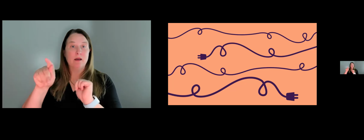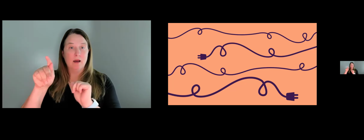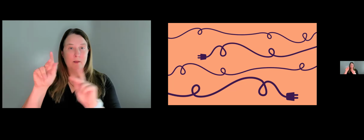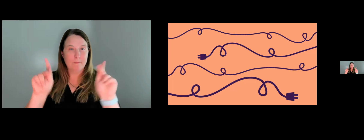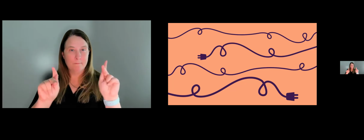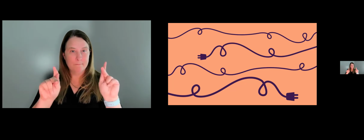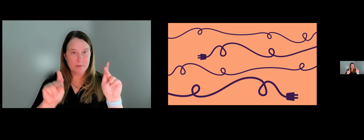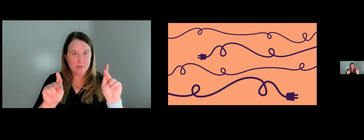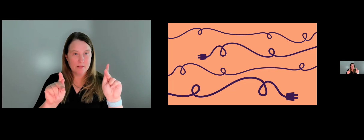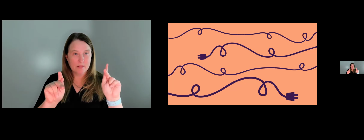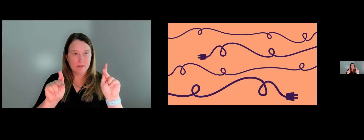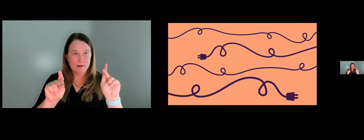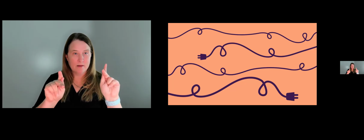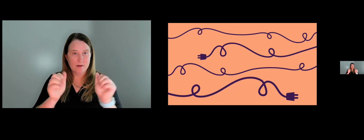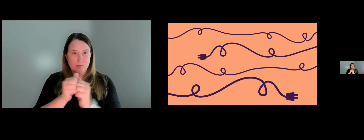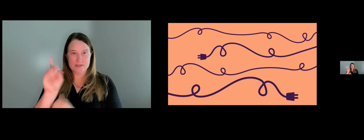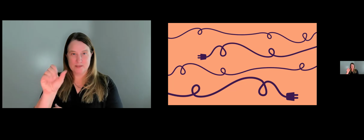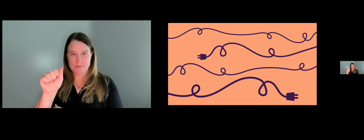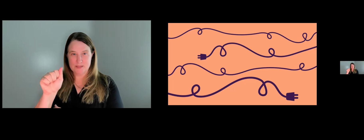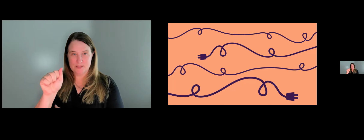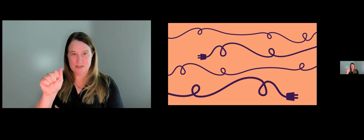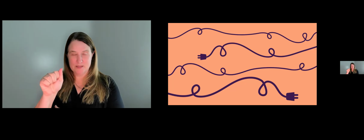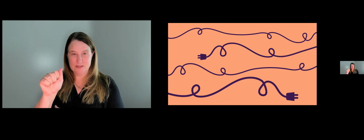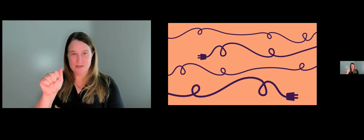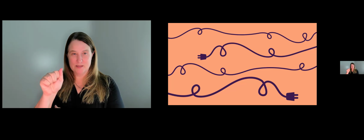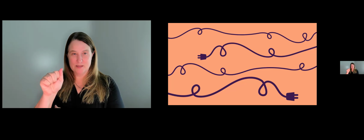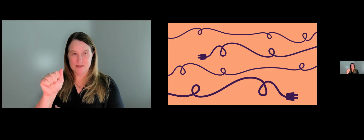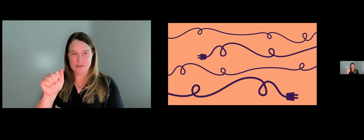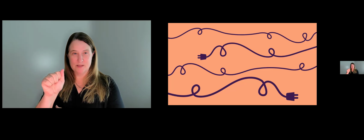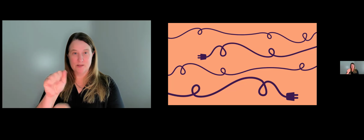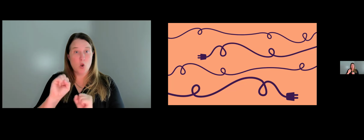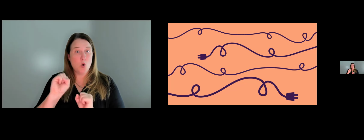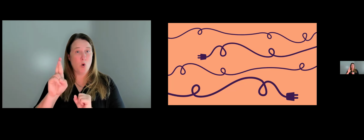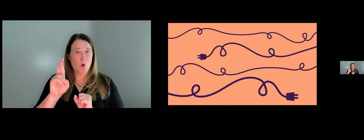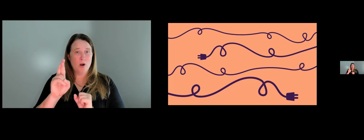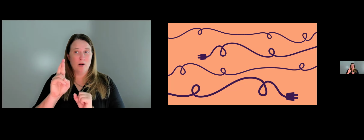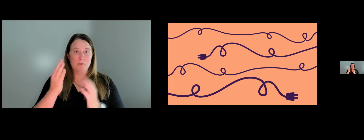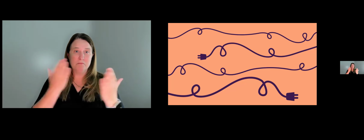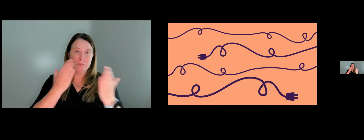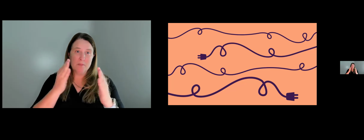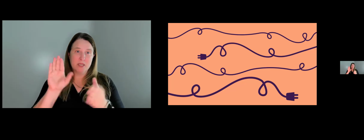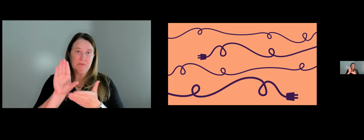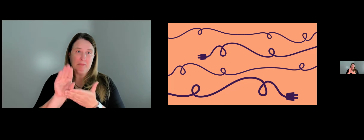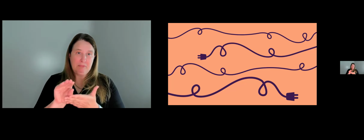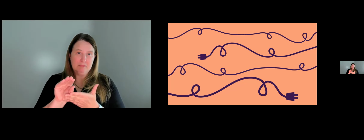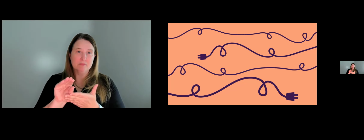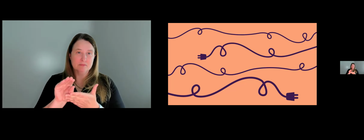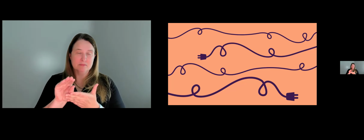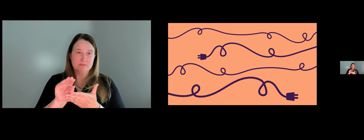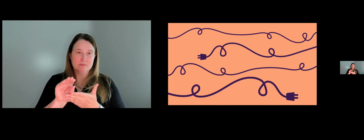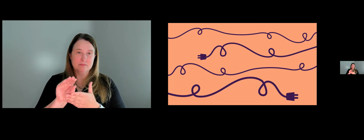can language build on people with disabilities, or